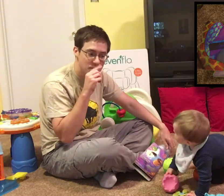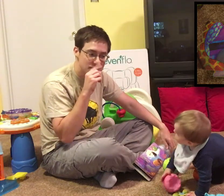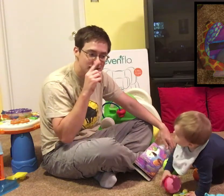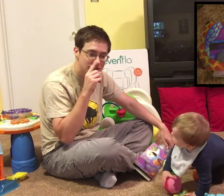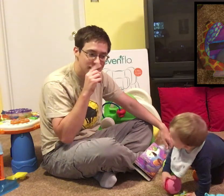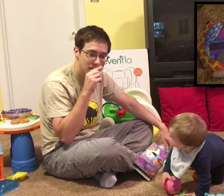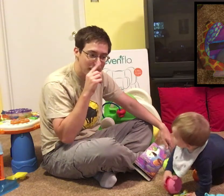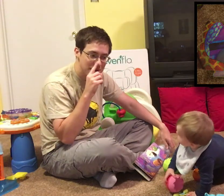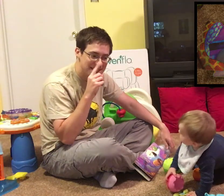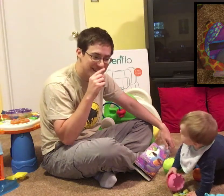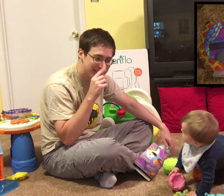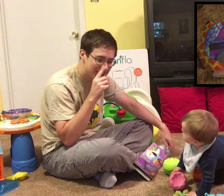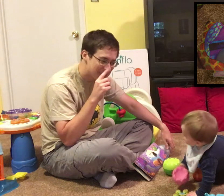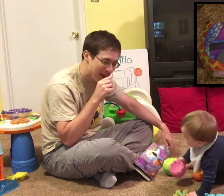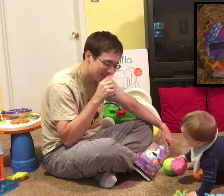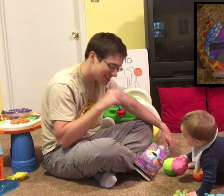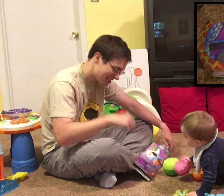nose. Mouse, mouse.